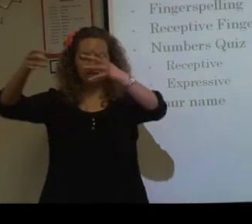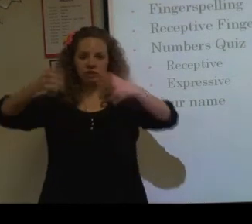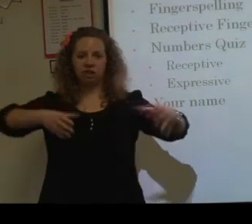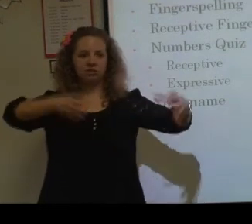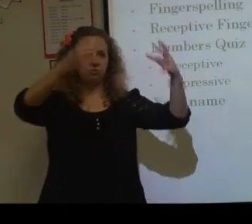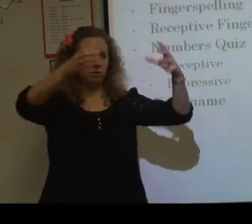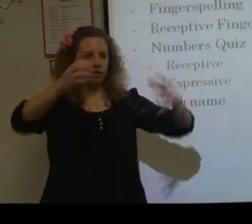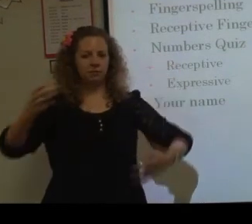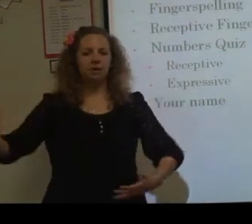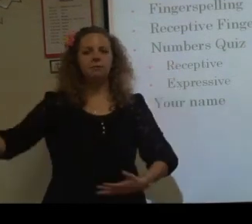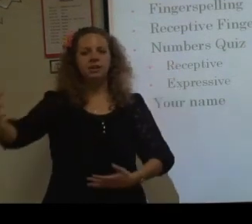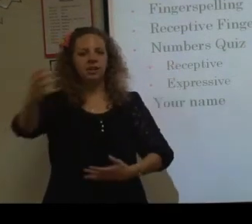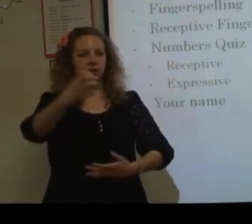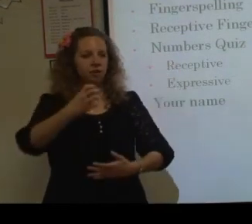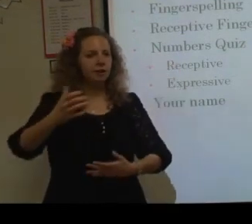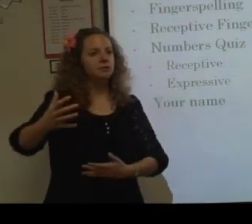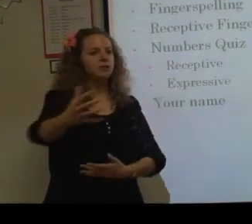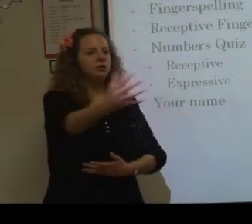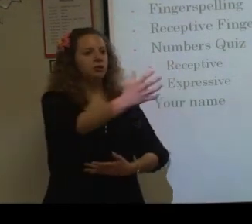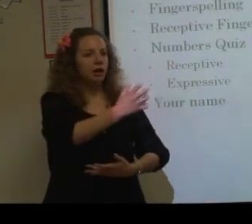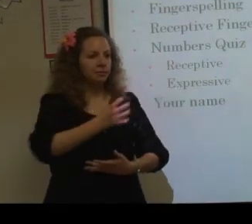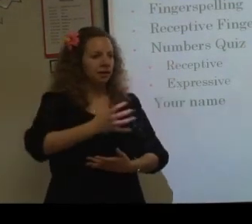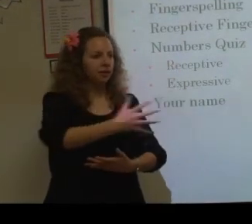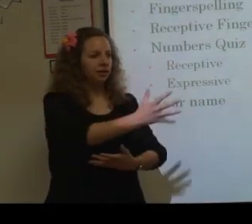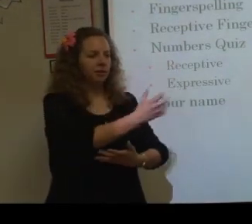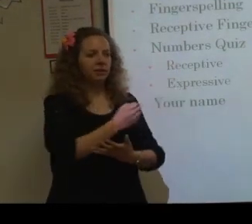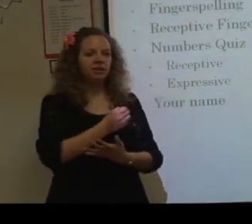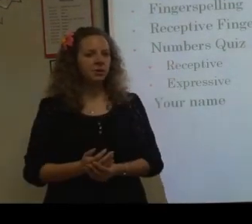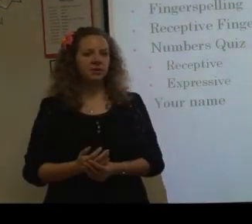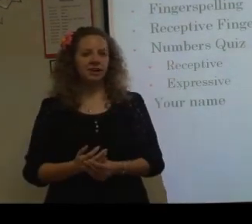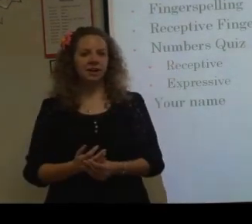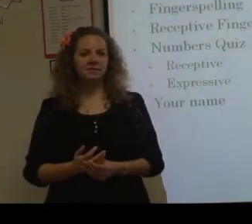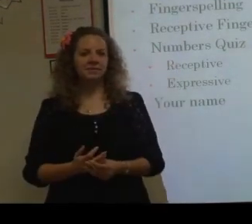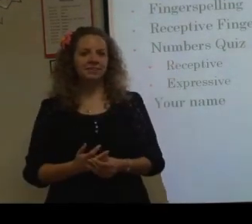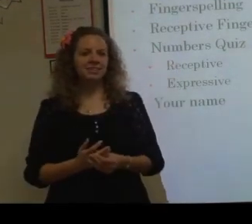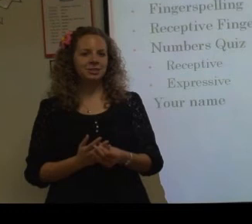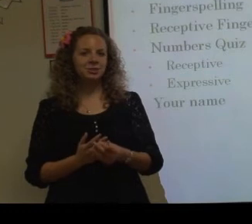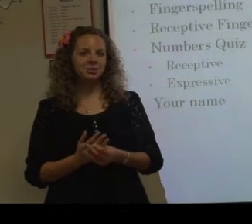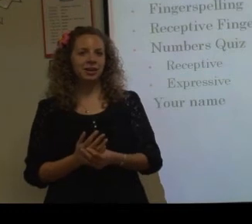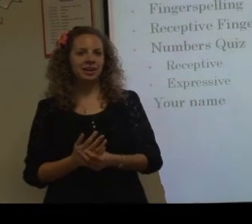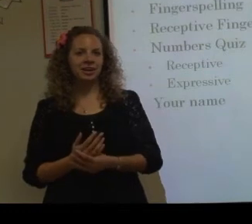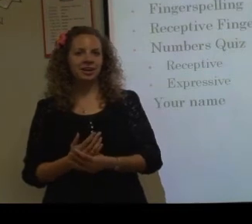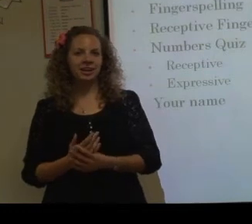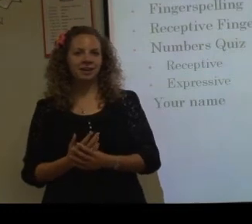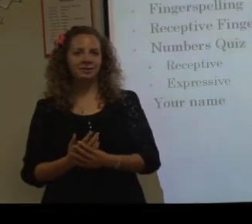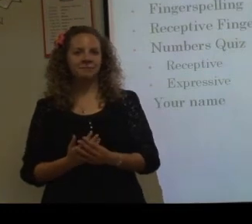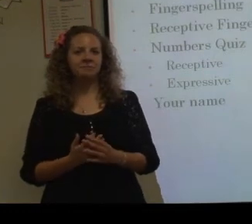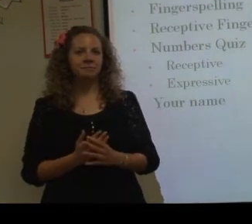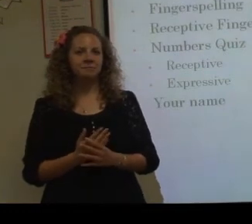like stalks of wheat coming up and grabbing. Okay, let's try.